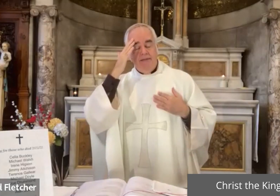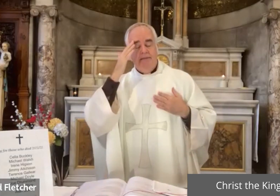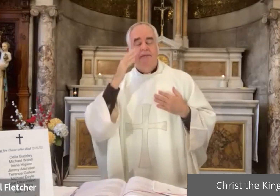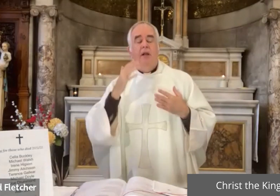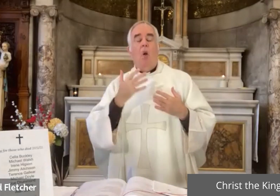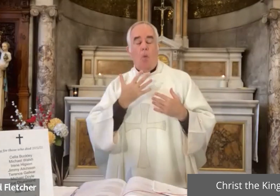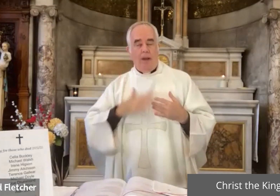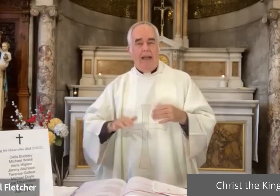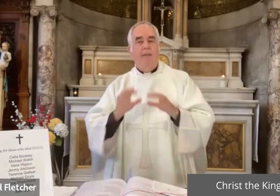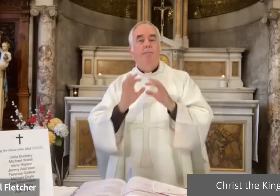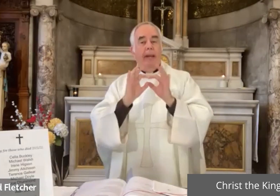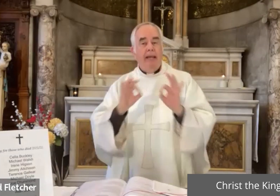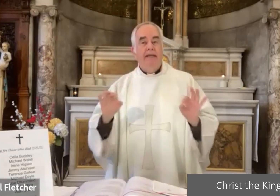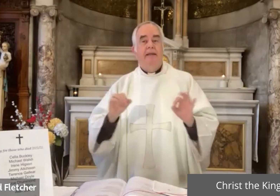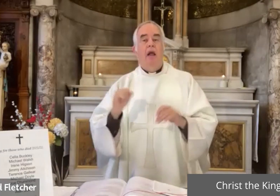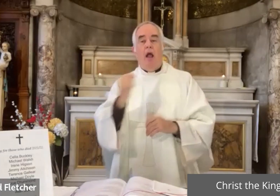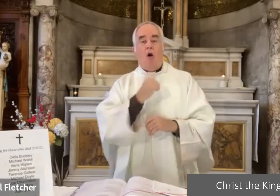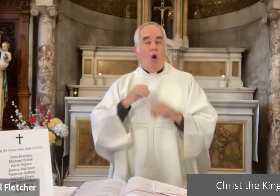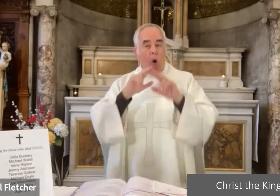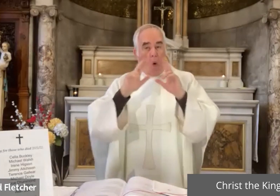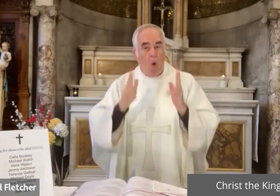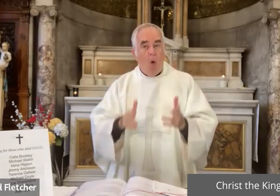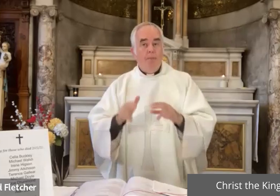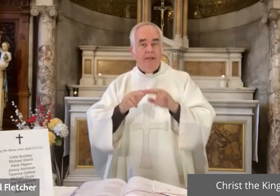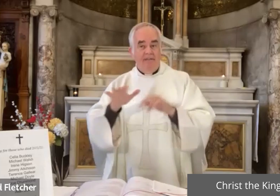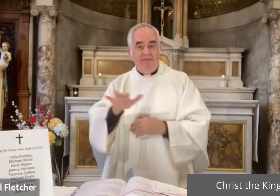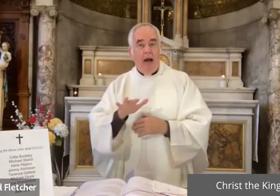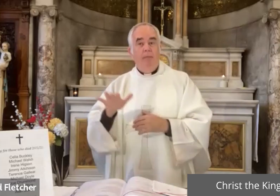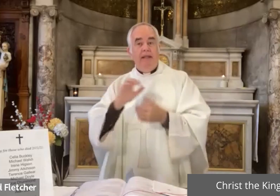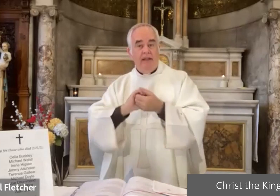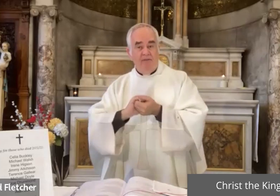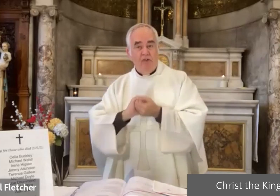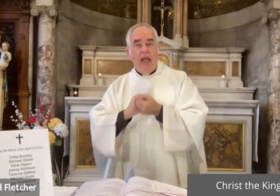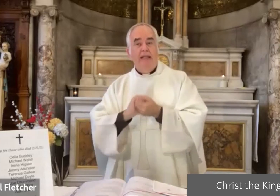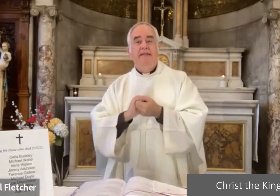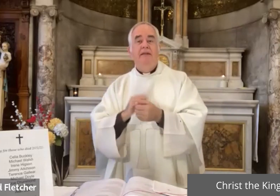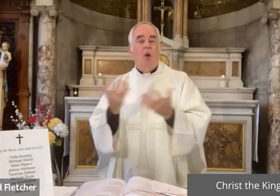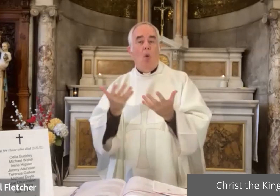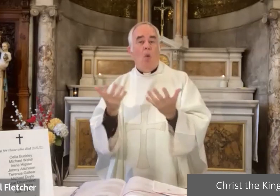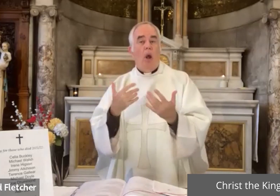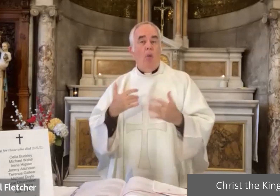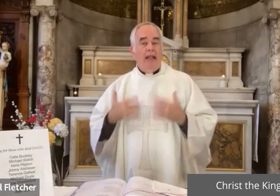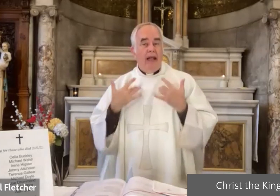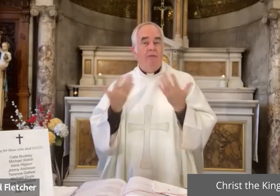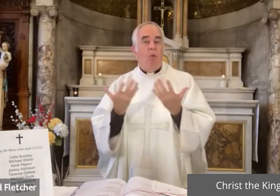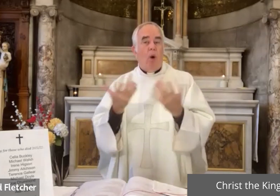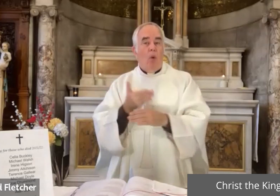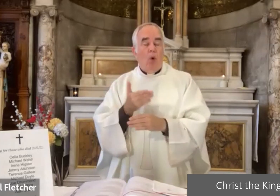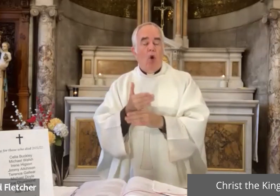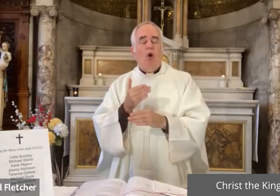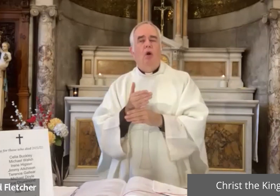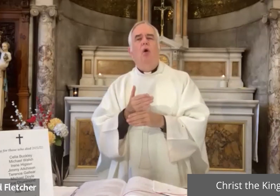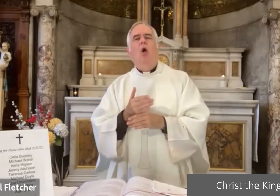minds. We need peace in our home, family, and friends, where we live,